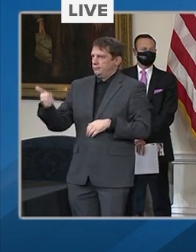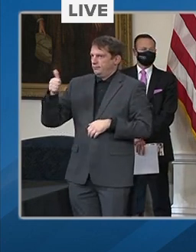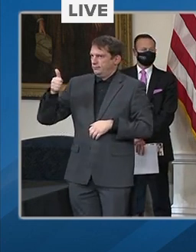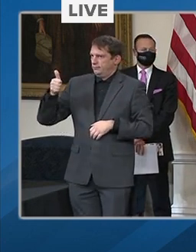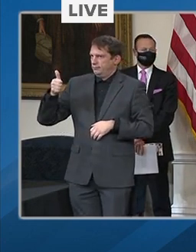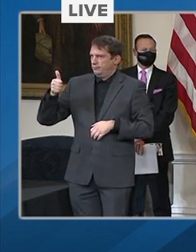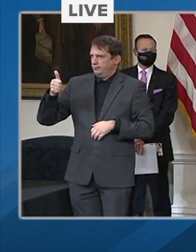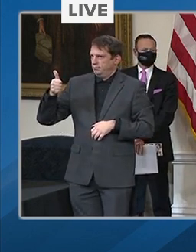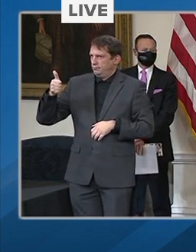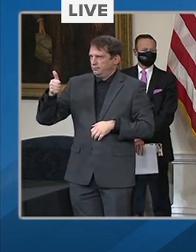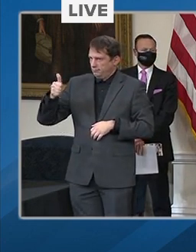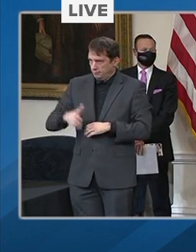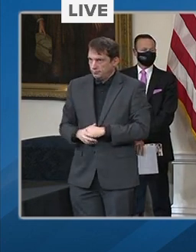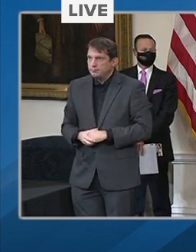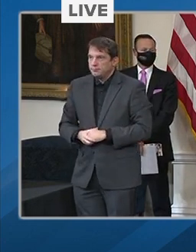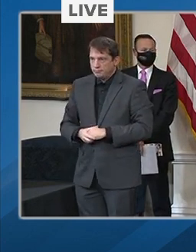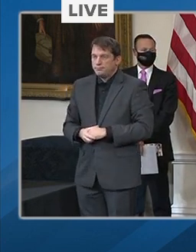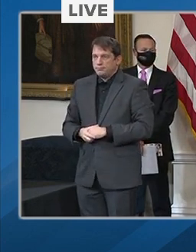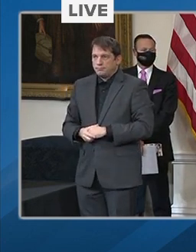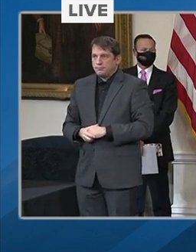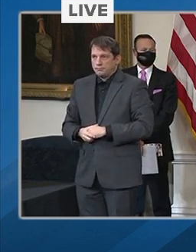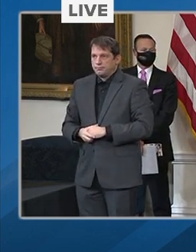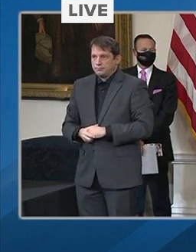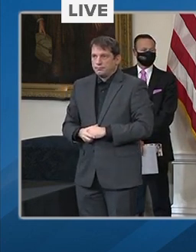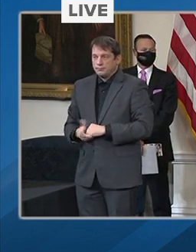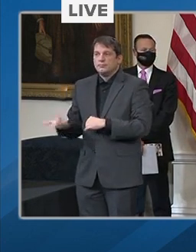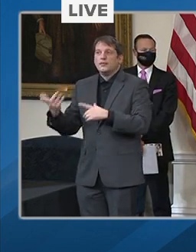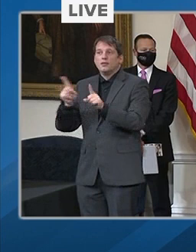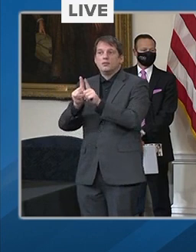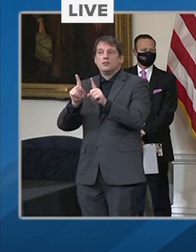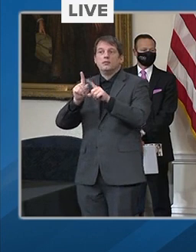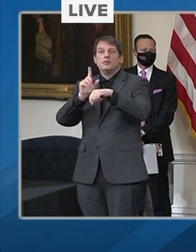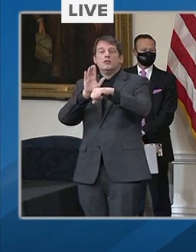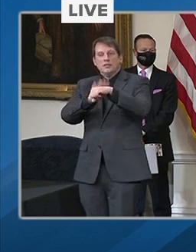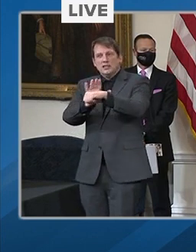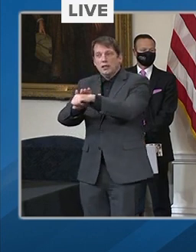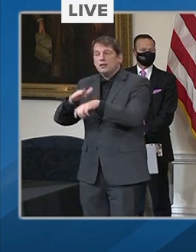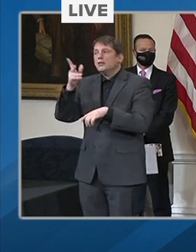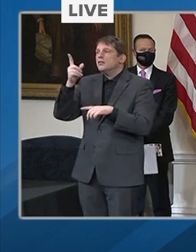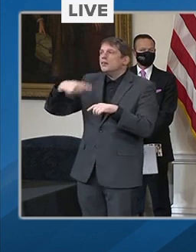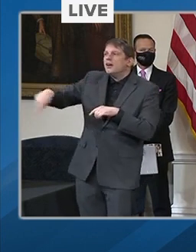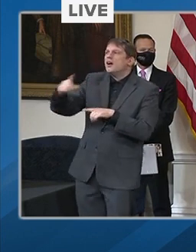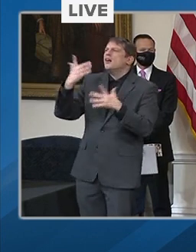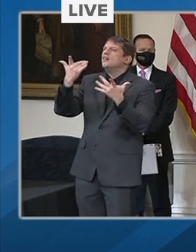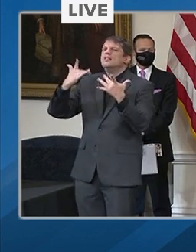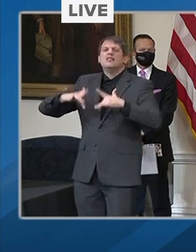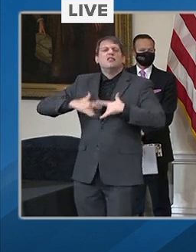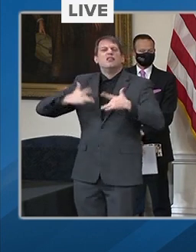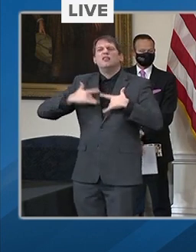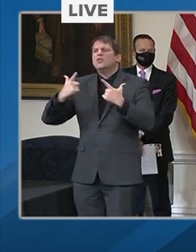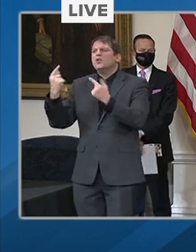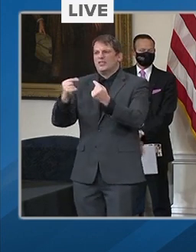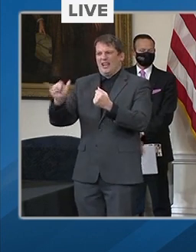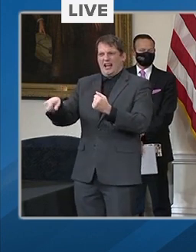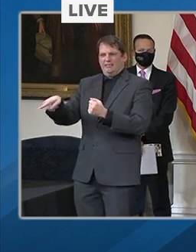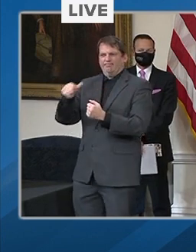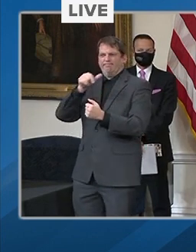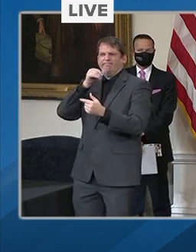advising Marylanders against all non-essential activities and holiday gatherings with people outside of your immediate